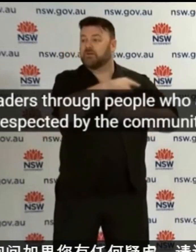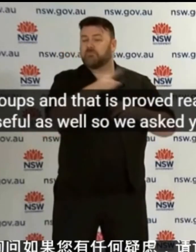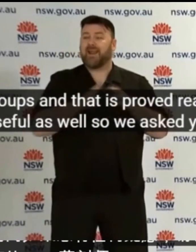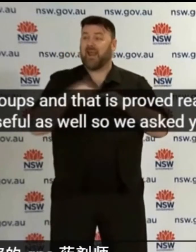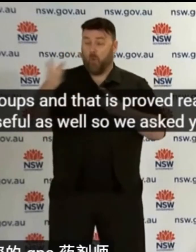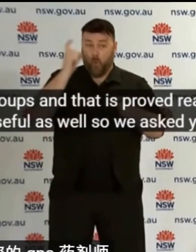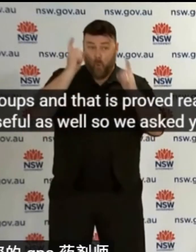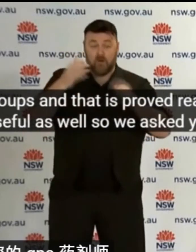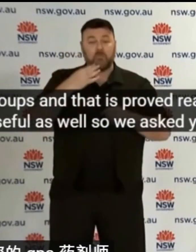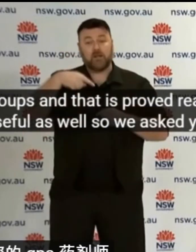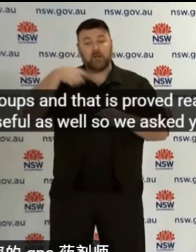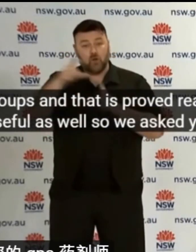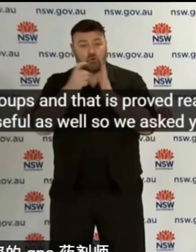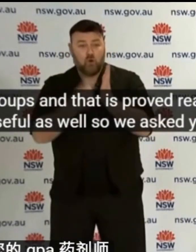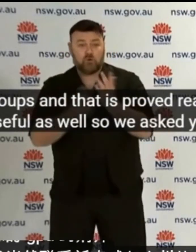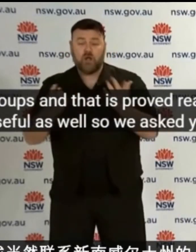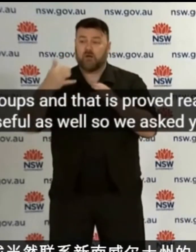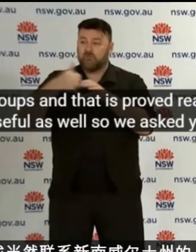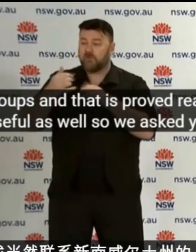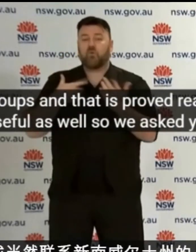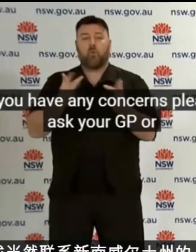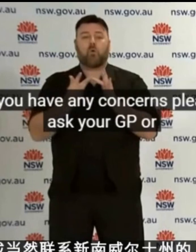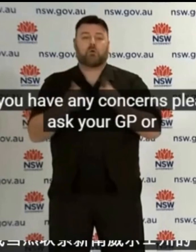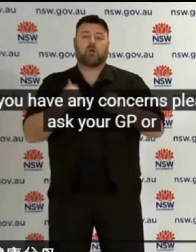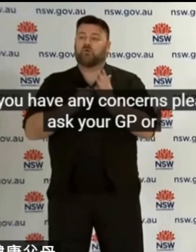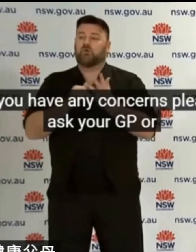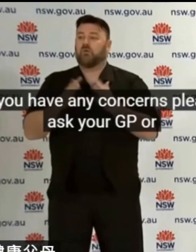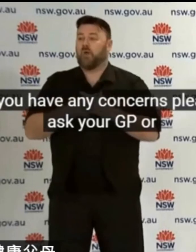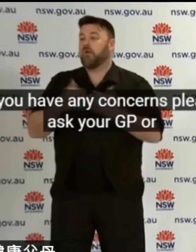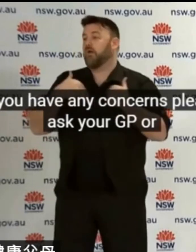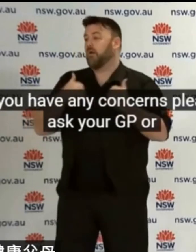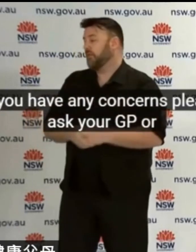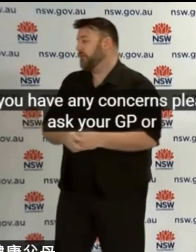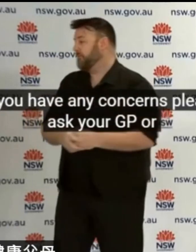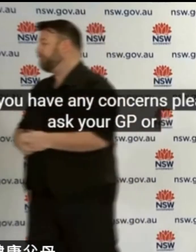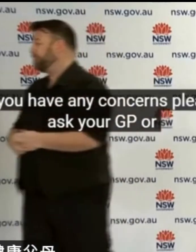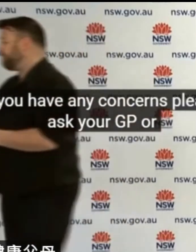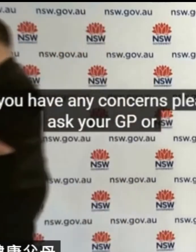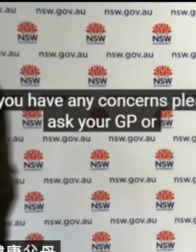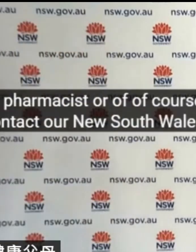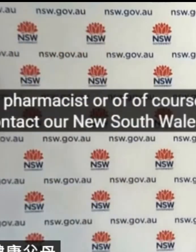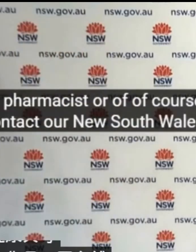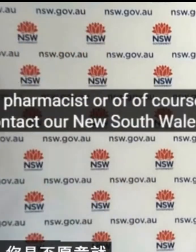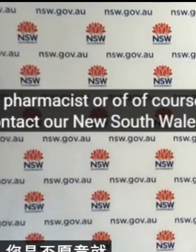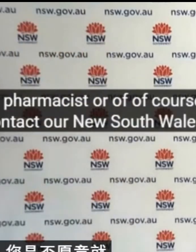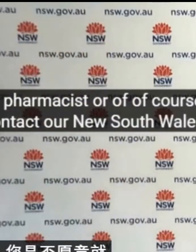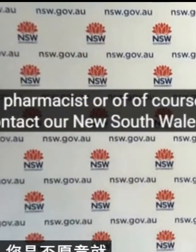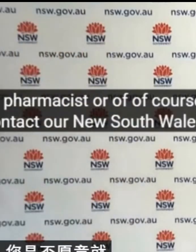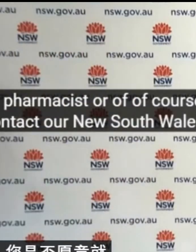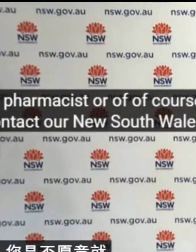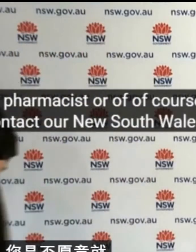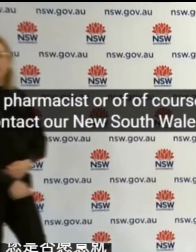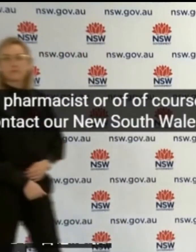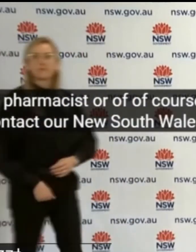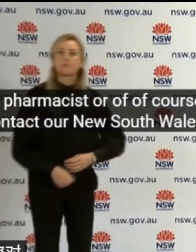pharmacist, or of course contact New South Wales Health. Premier, would you be open just to giving an update on your